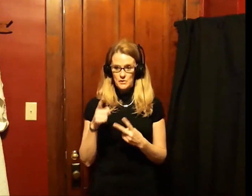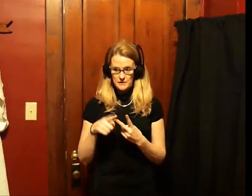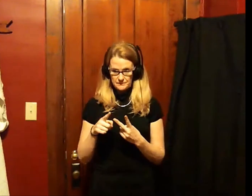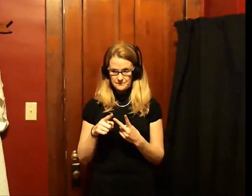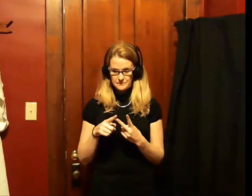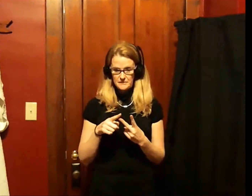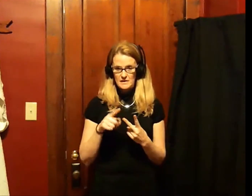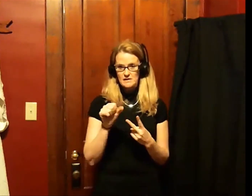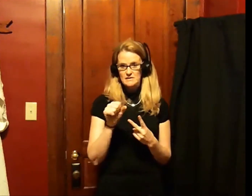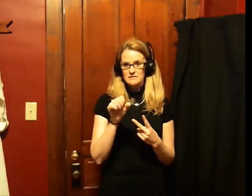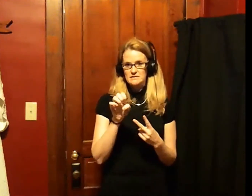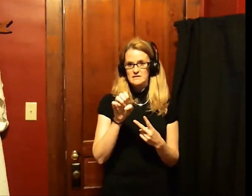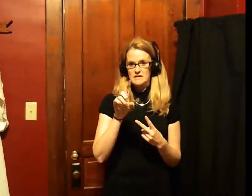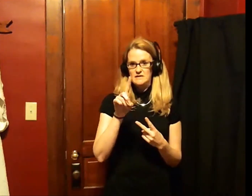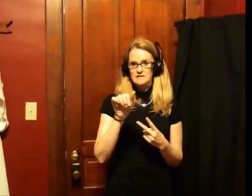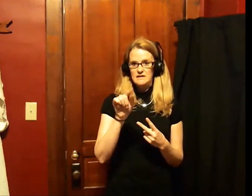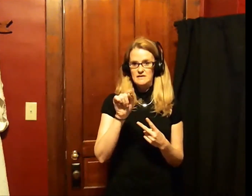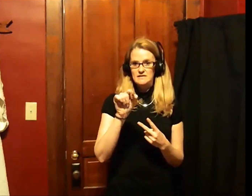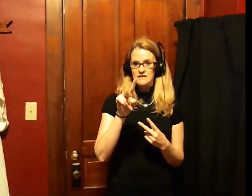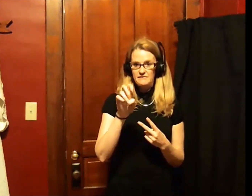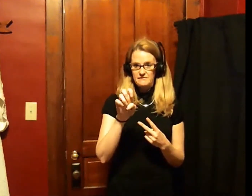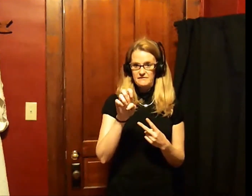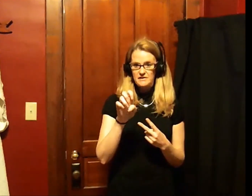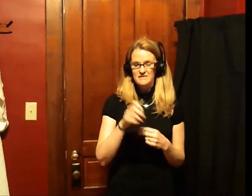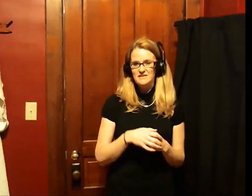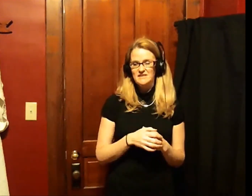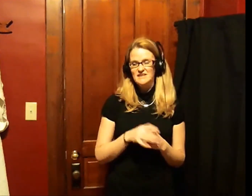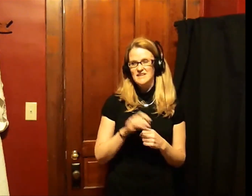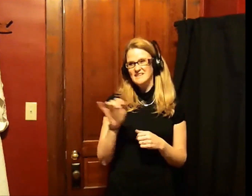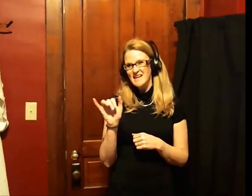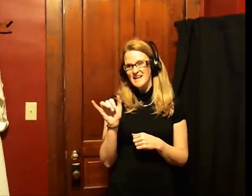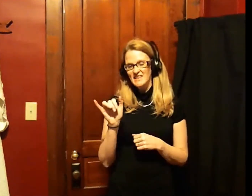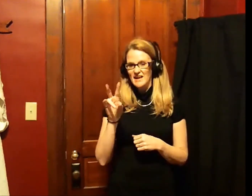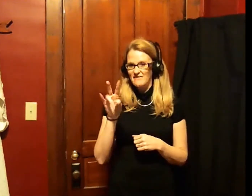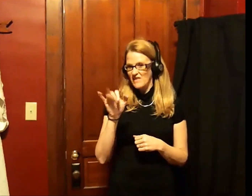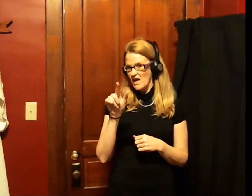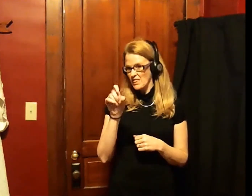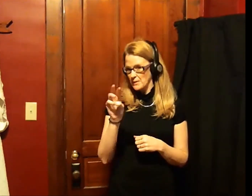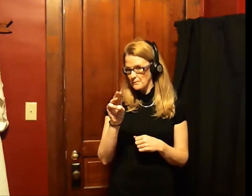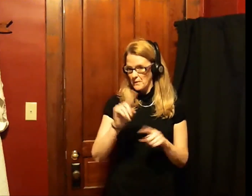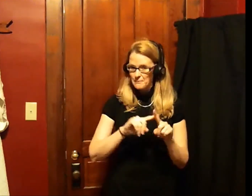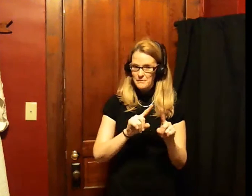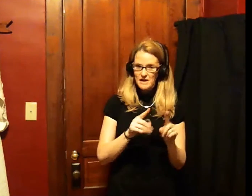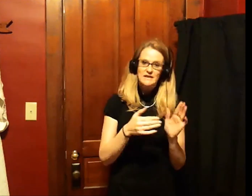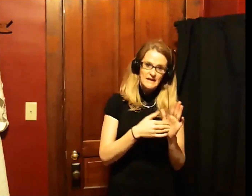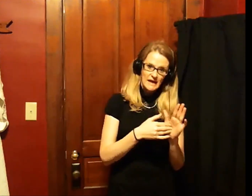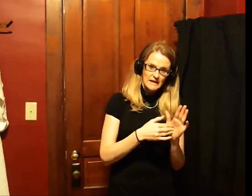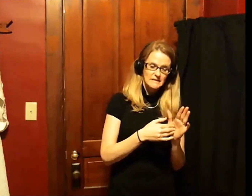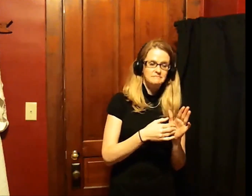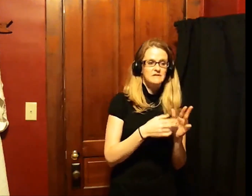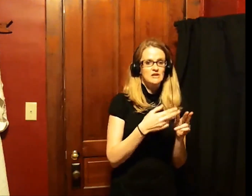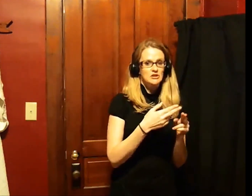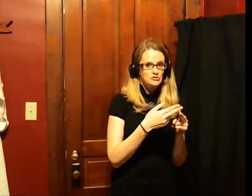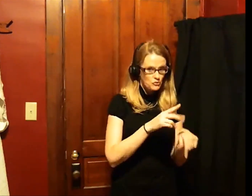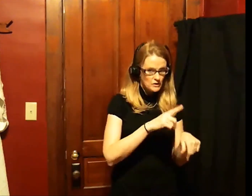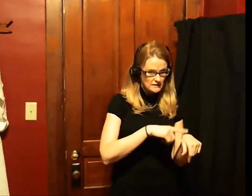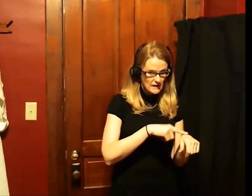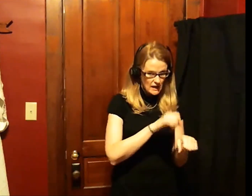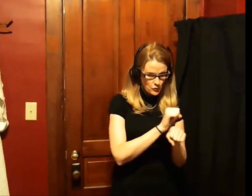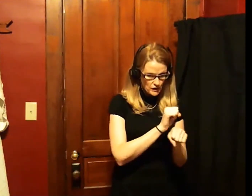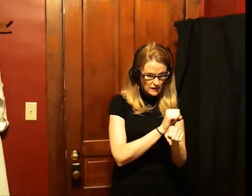a sedative called Versed. Versed is similar to Valium, but there again, it's much shorter